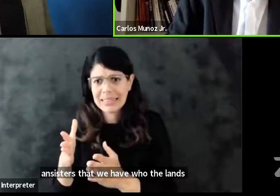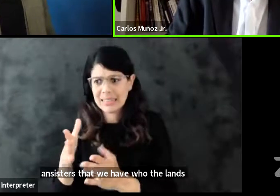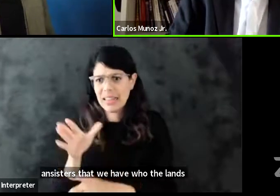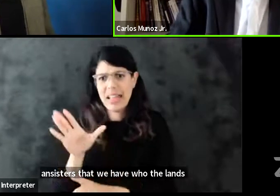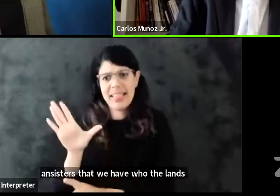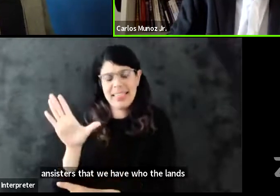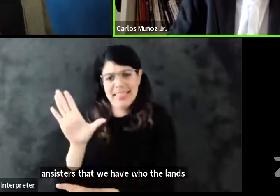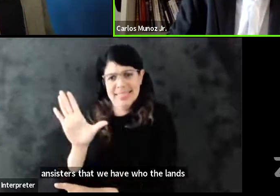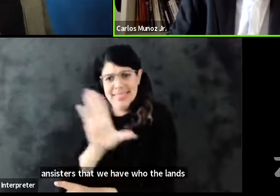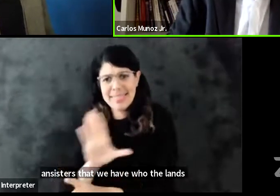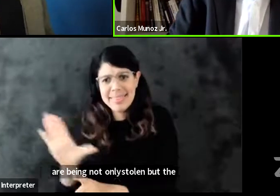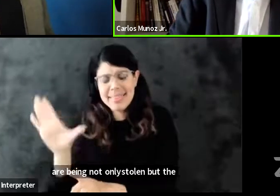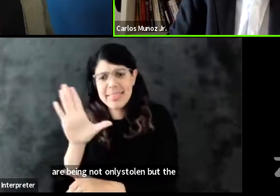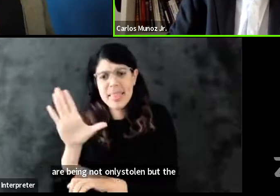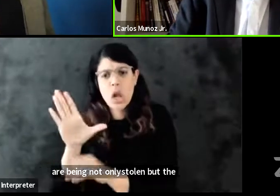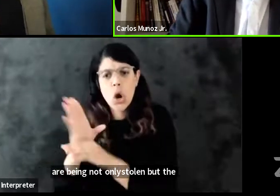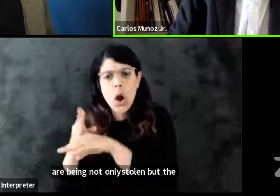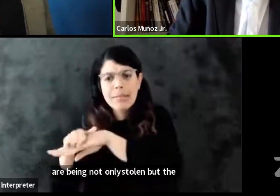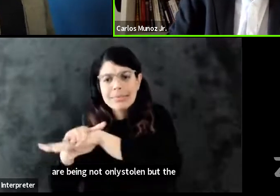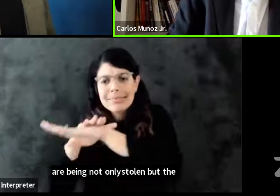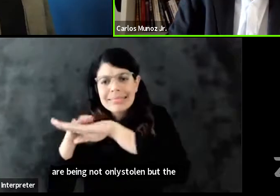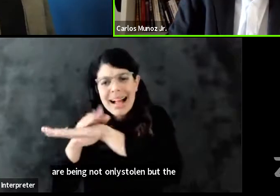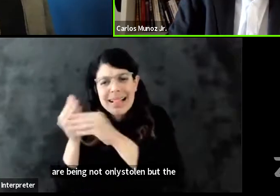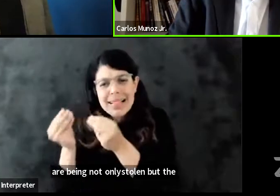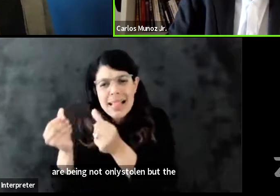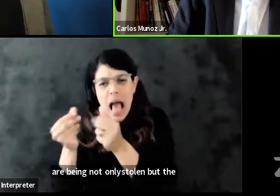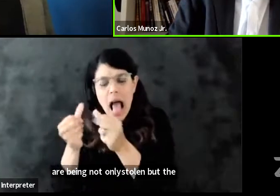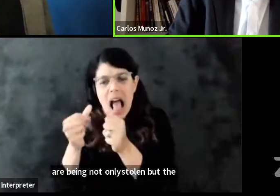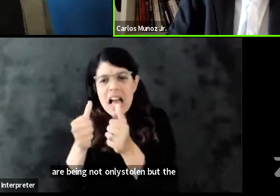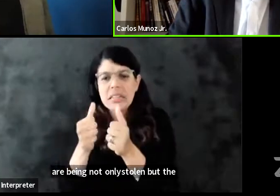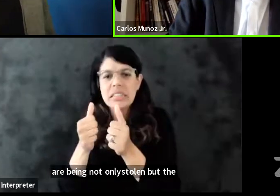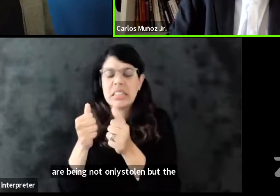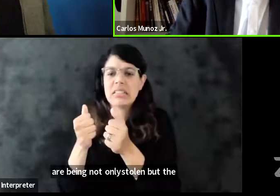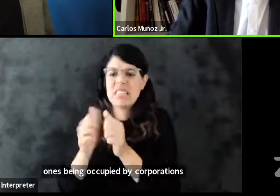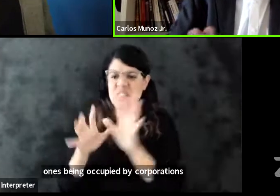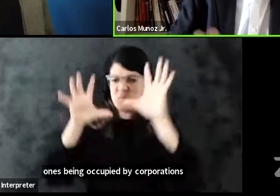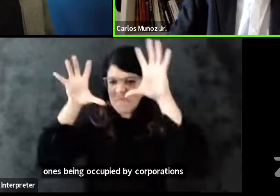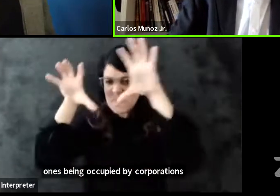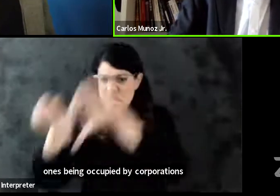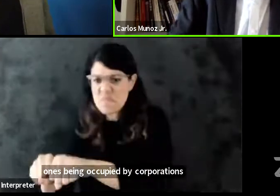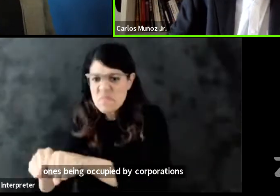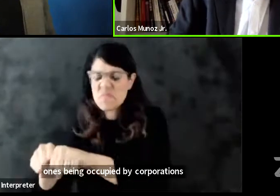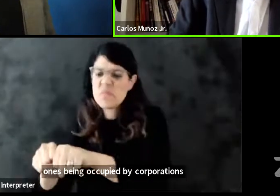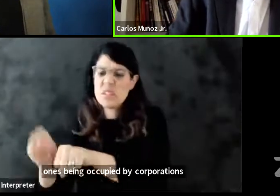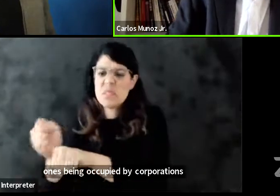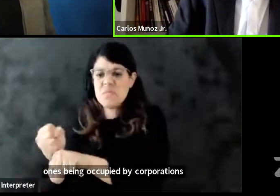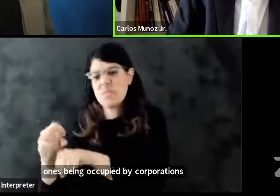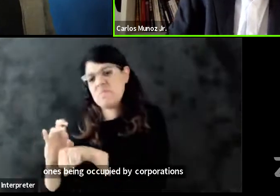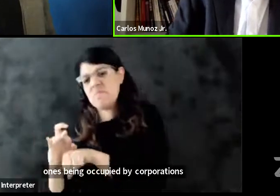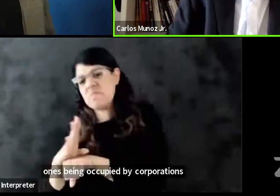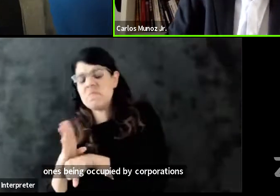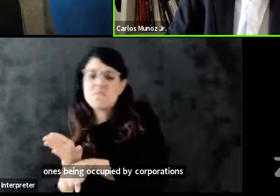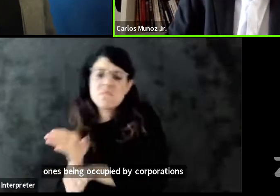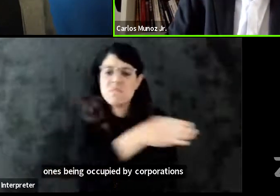that are exploiting those lands for purposes of profit. So there's so many issues out